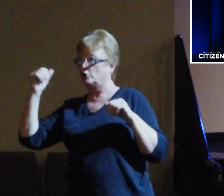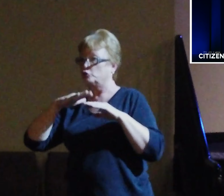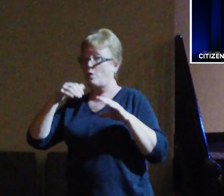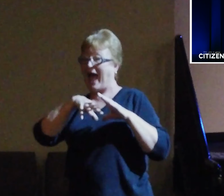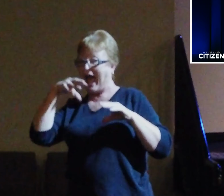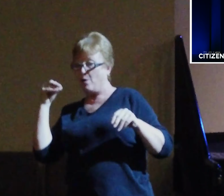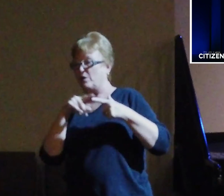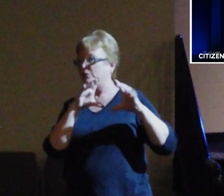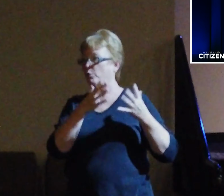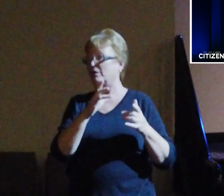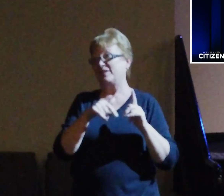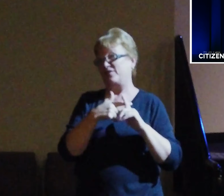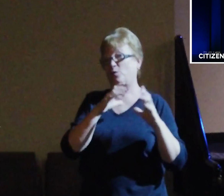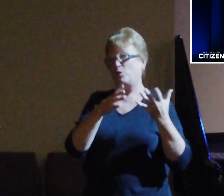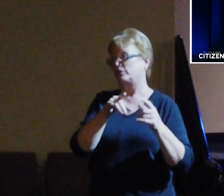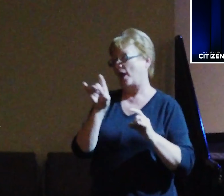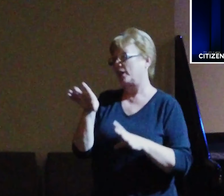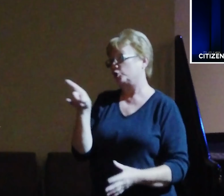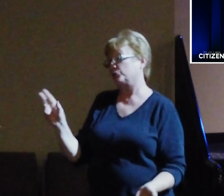world hates you.